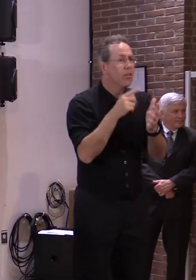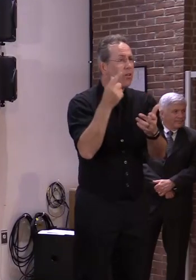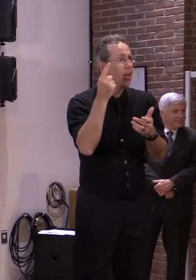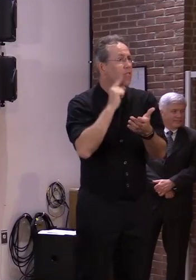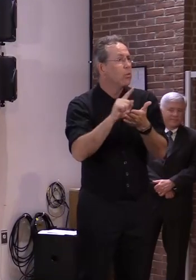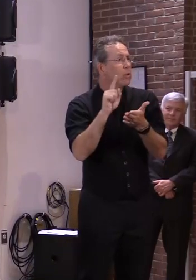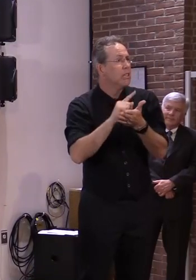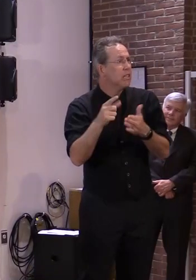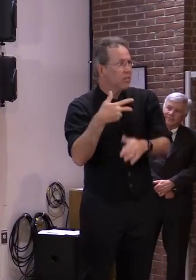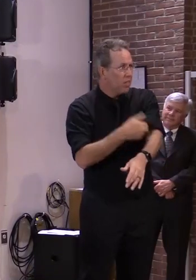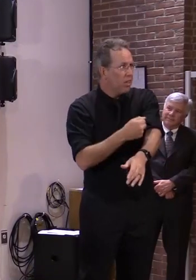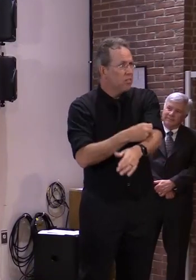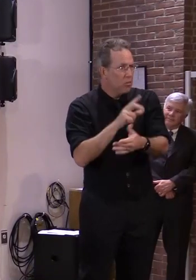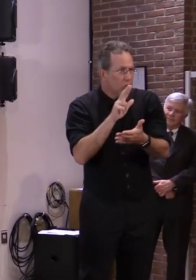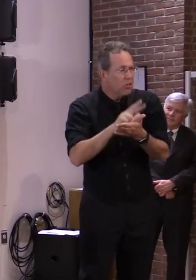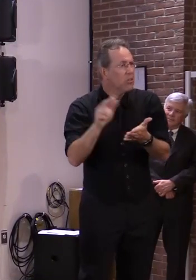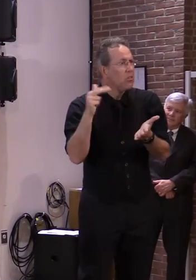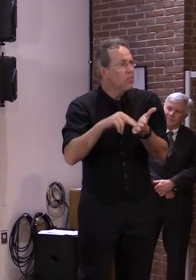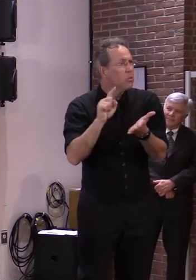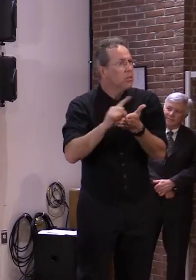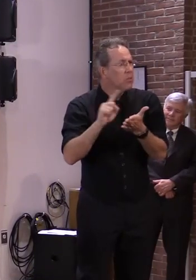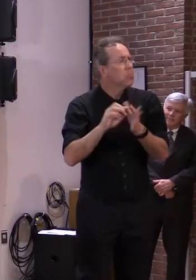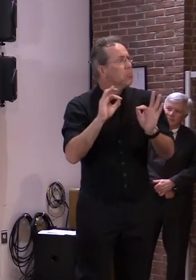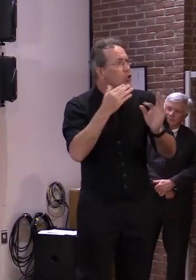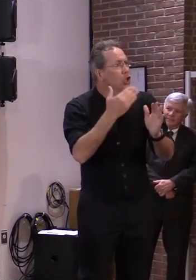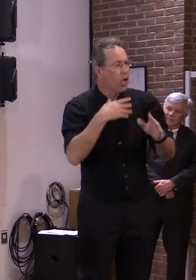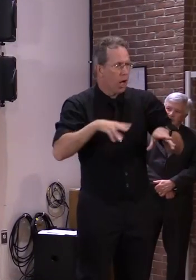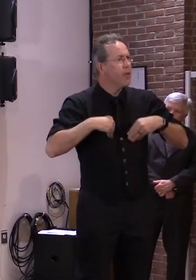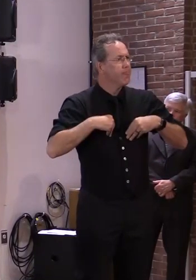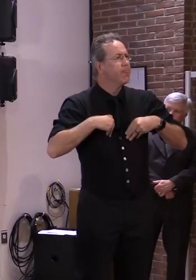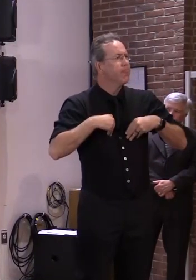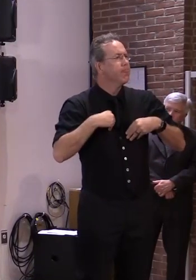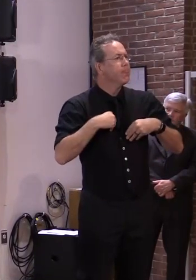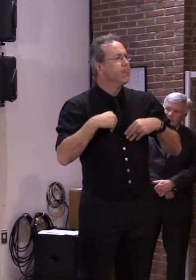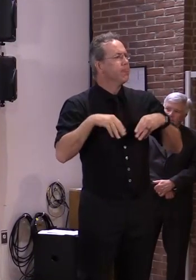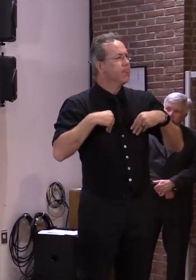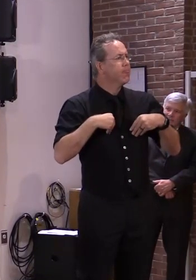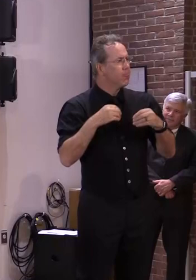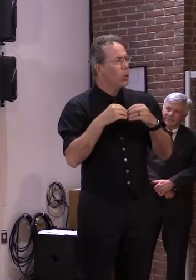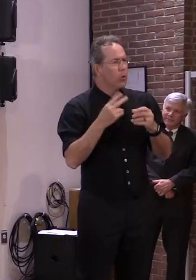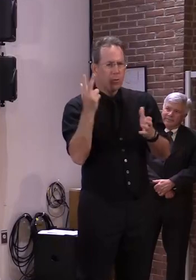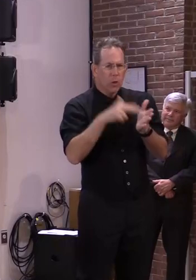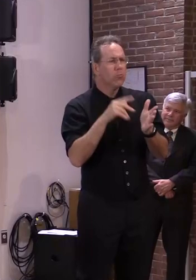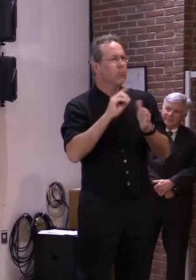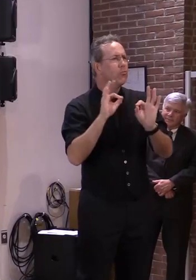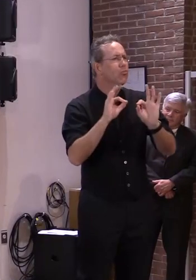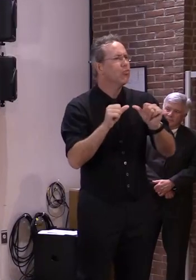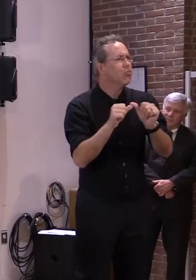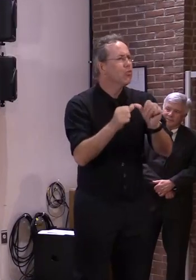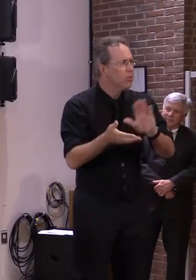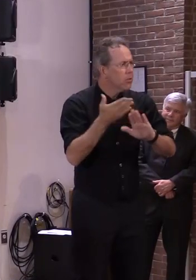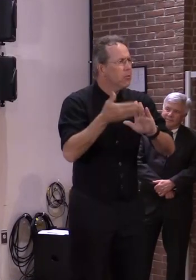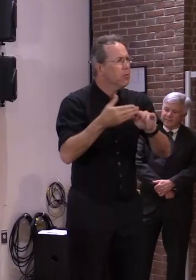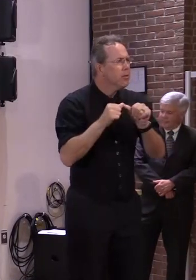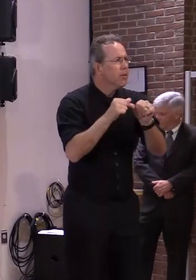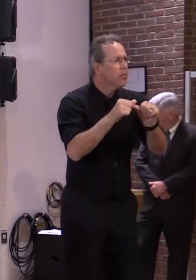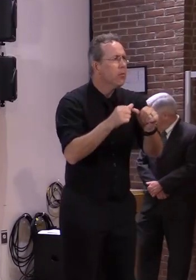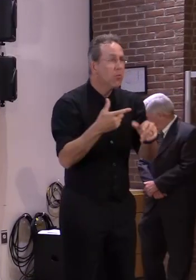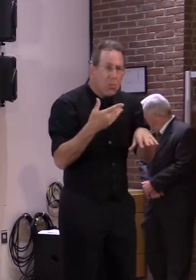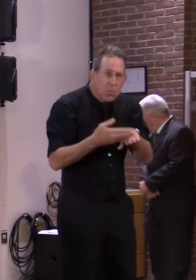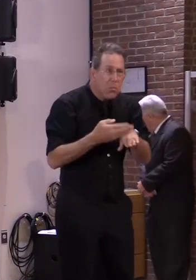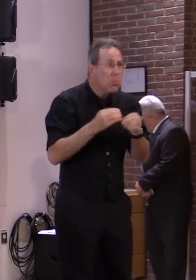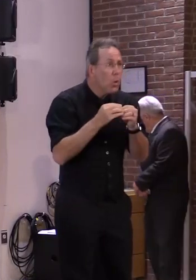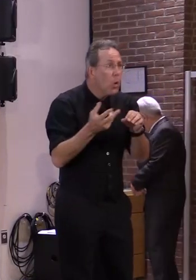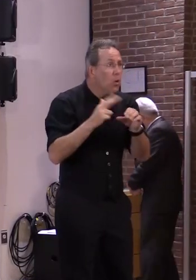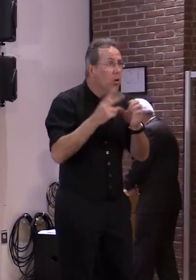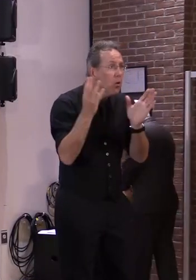zero. The goal would be, again, if everybody wants to understand this clearly, be ready for